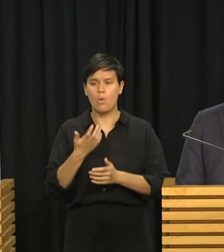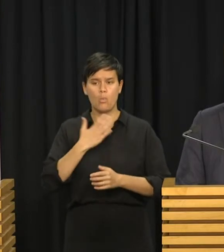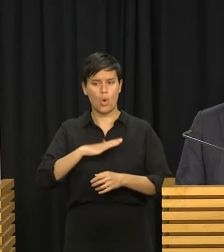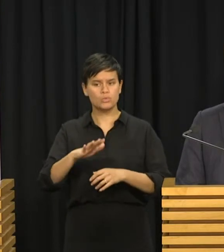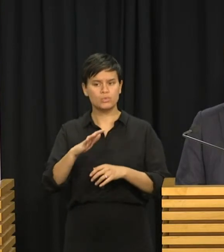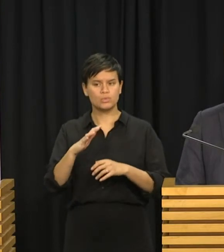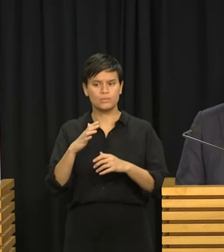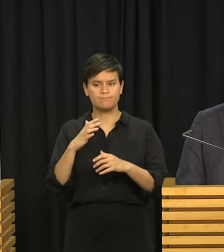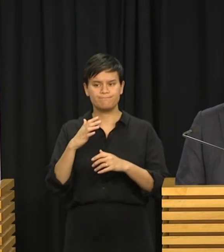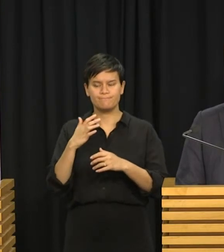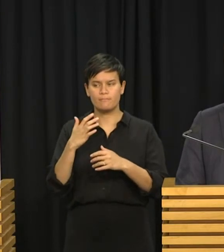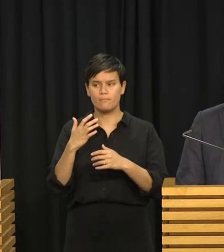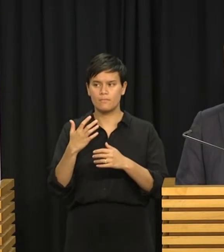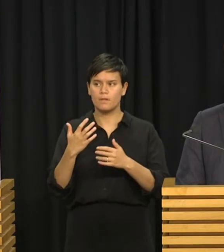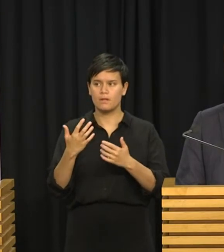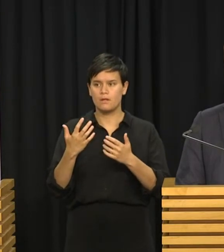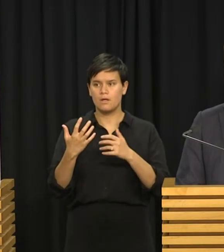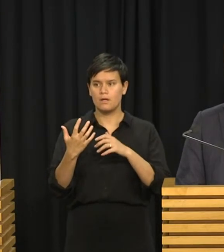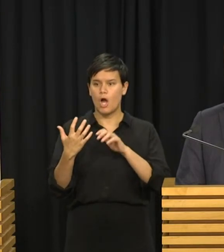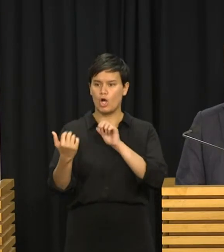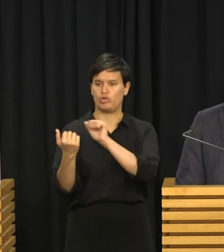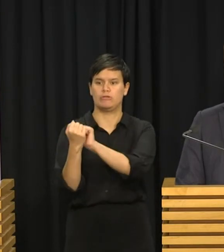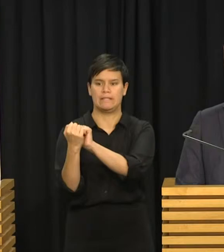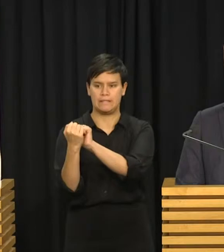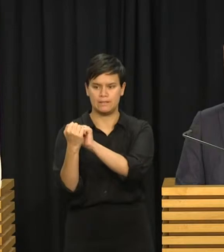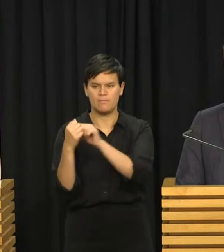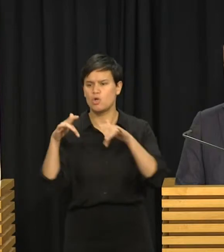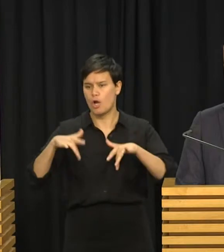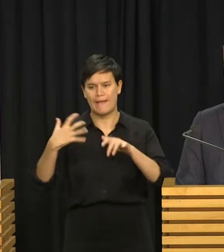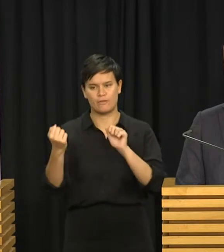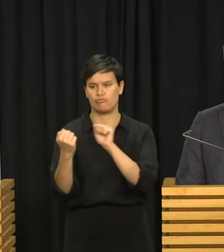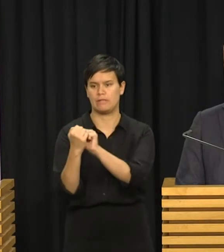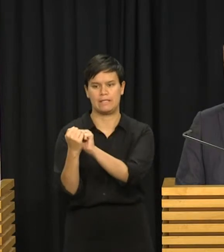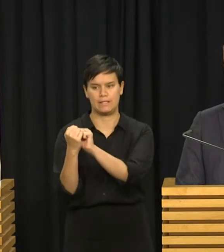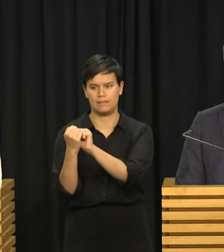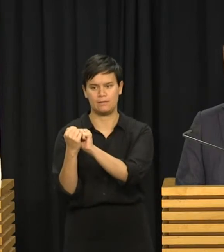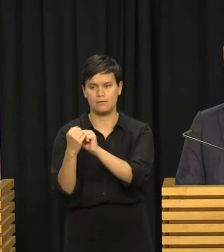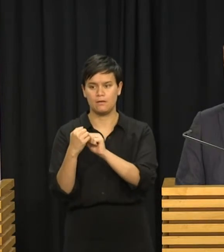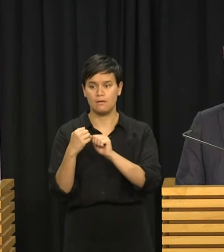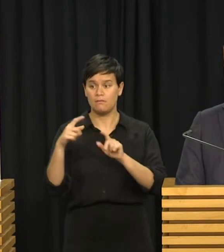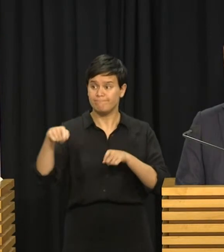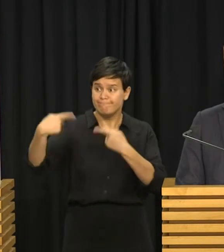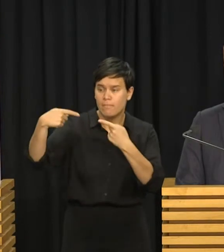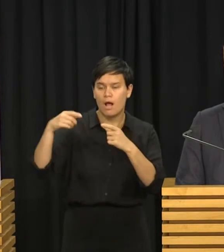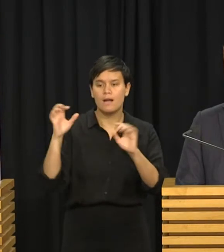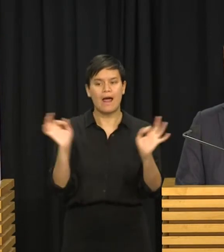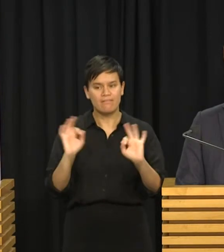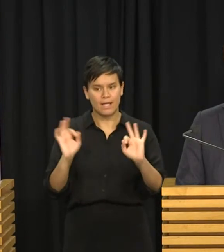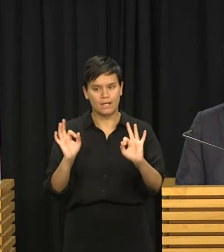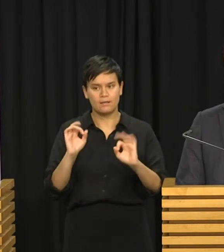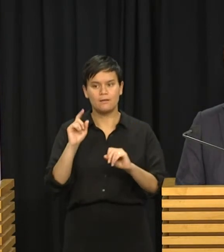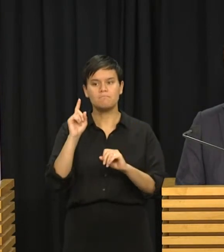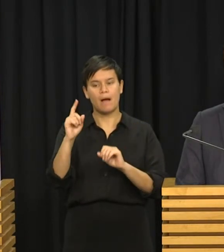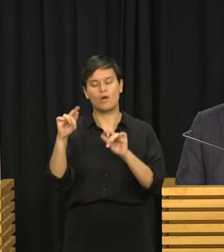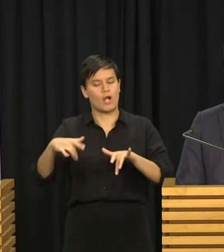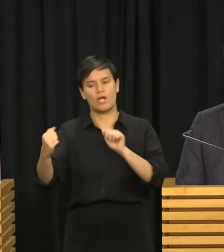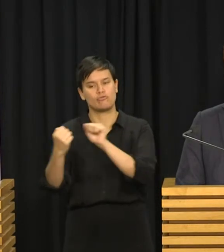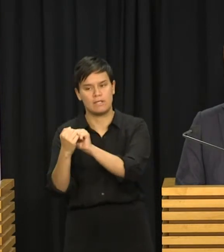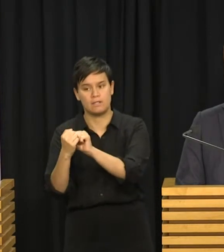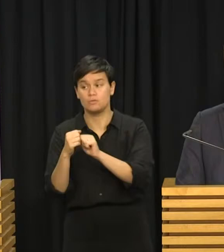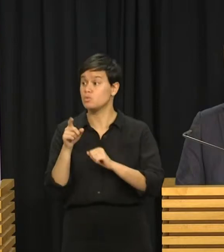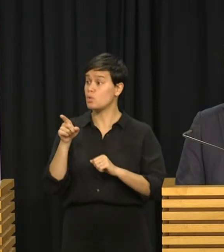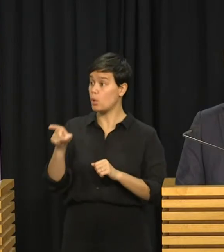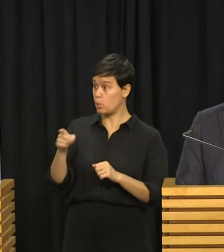some consensus. So New Zealand has not stood up in opposition to those discussions. We've actually tried to be bridge builders. Do you support a